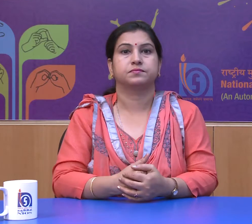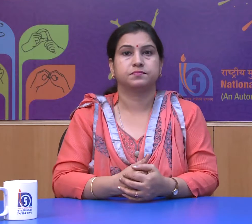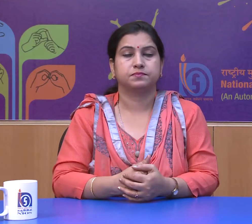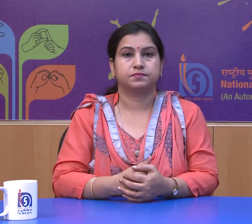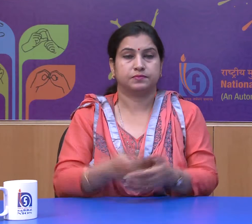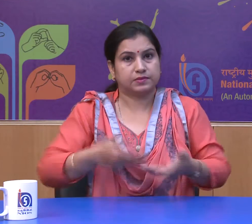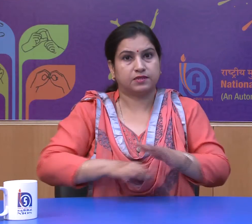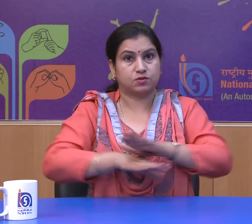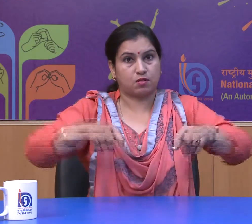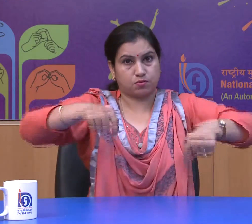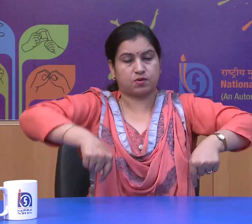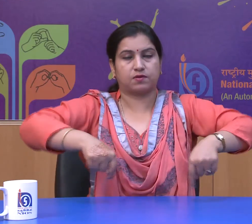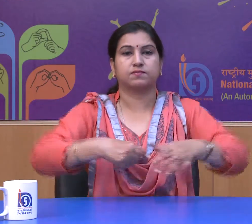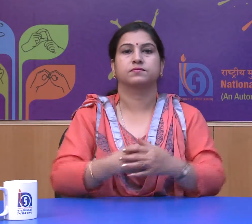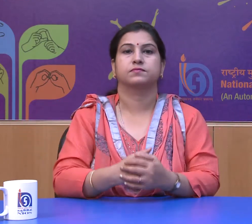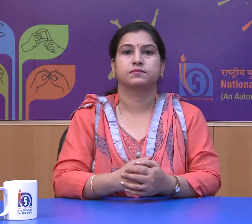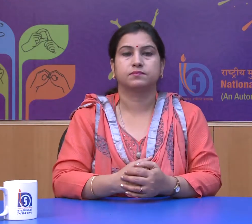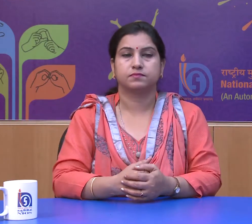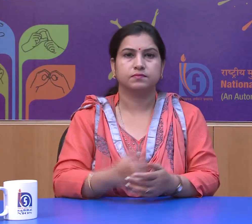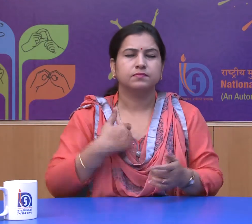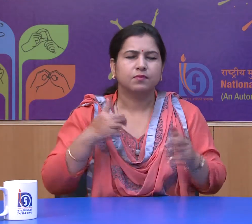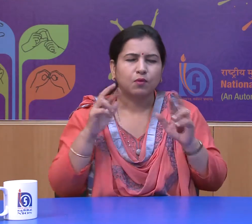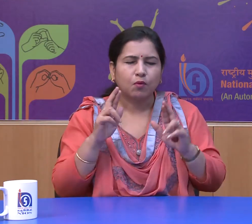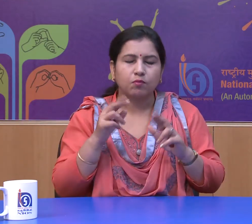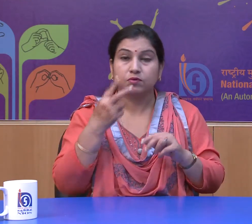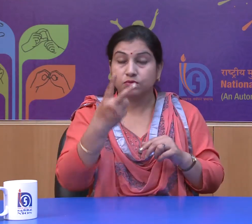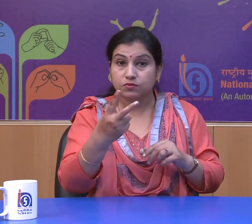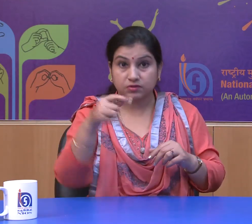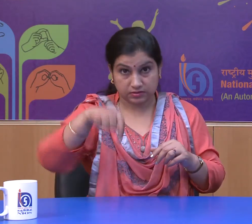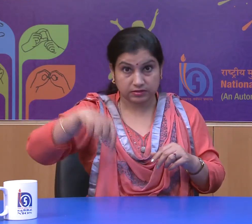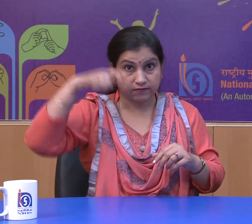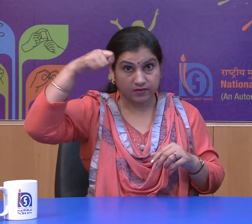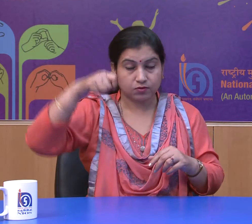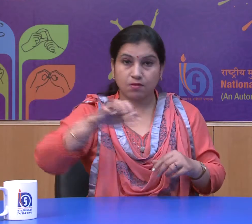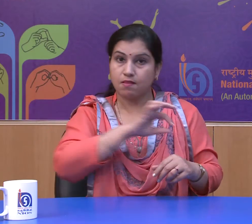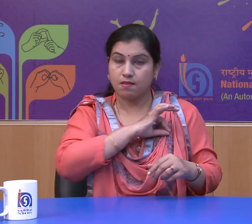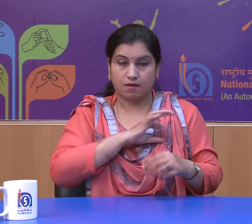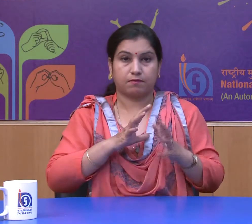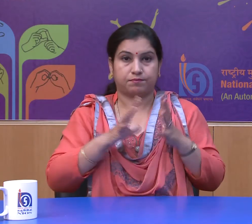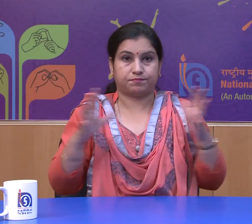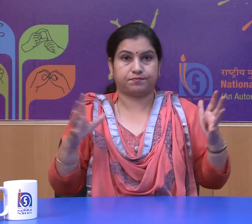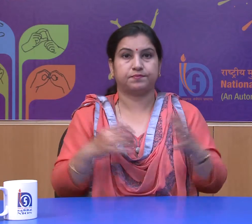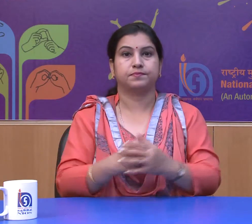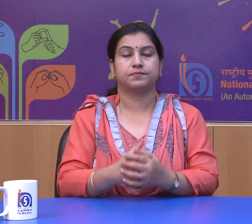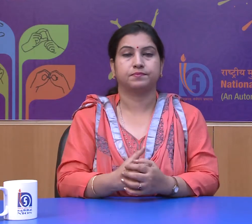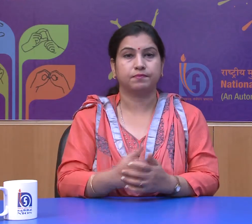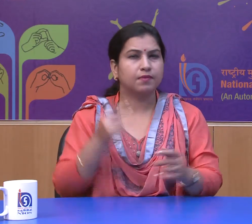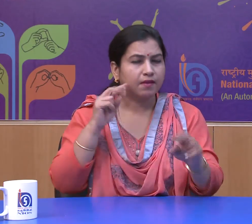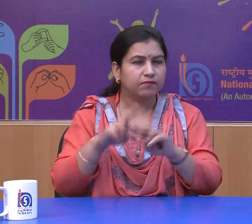That's all for today. I hope you liked watching this video. If you have any